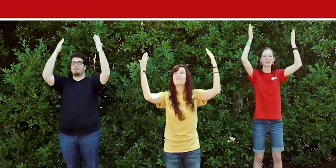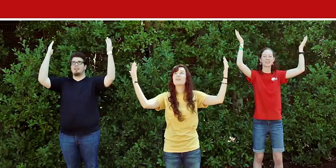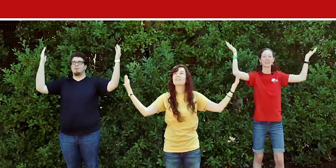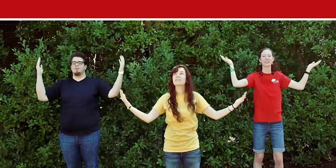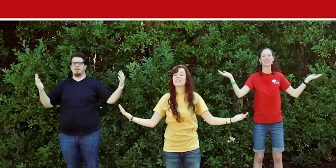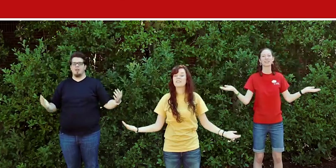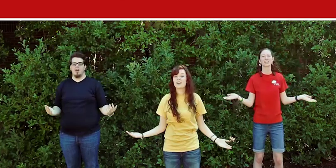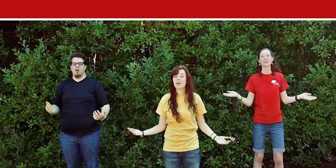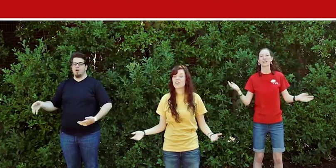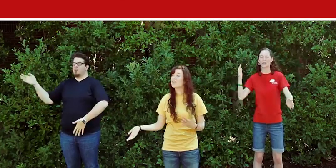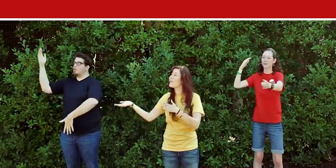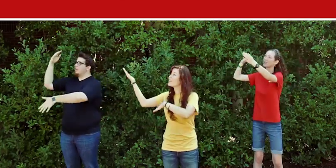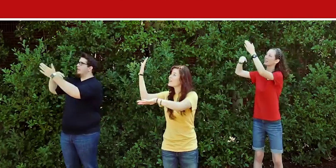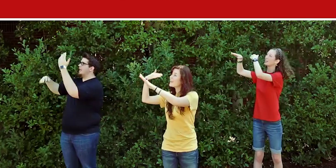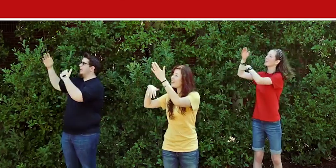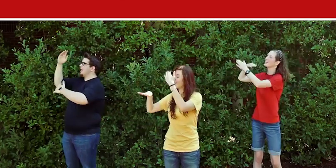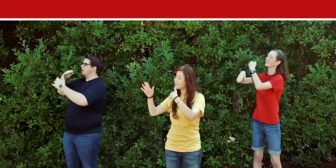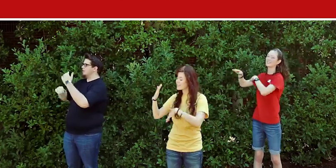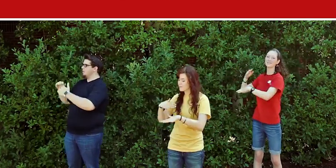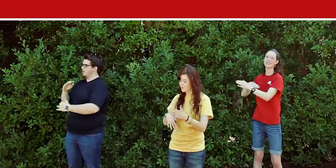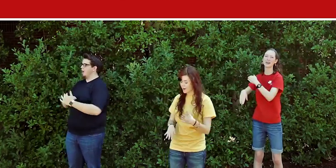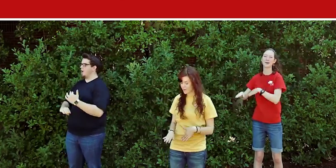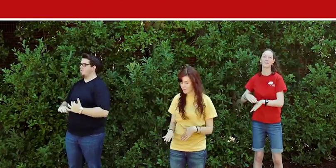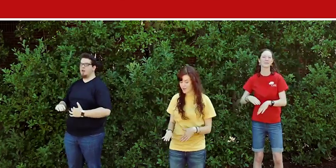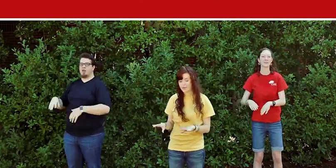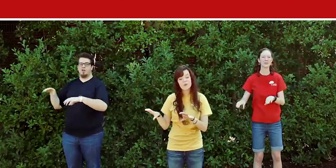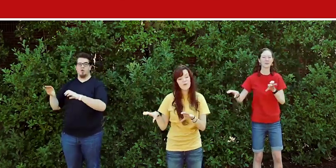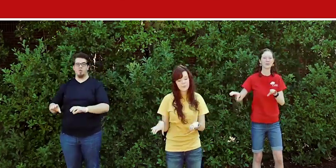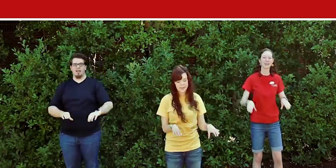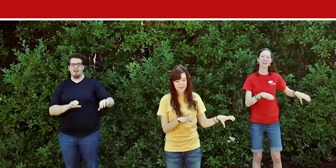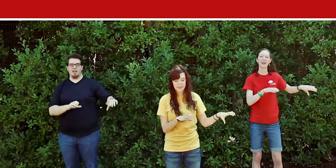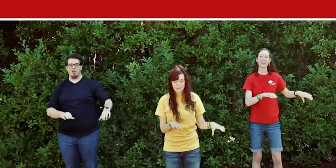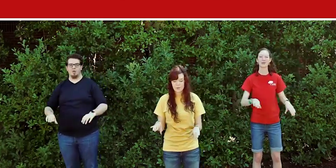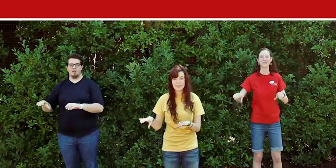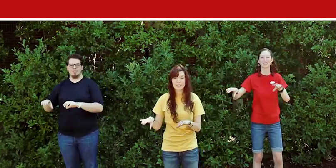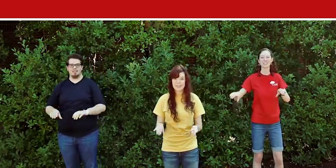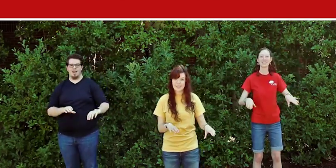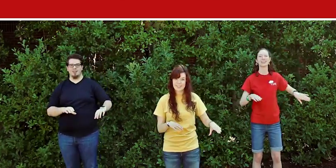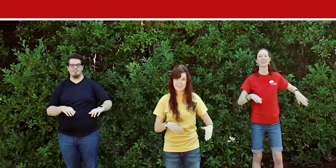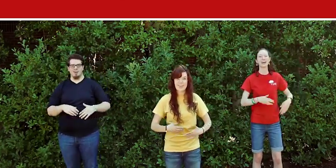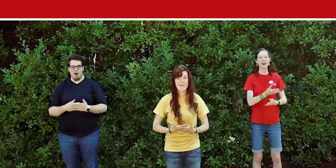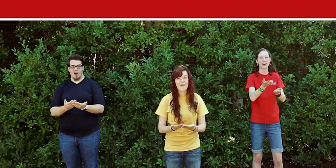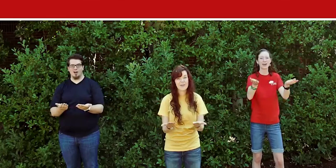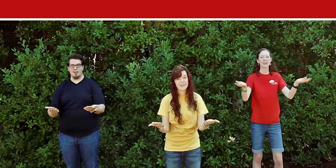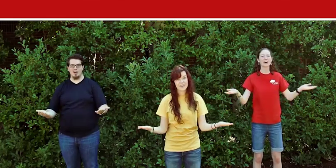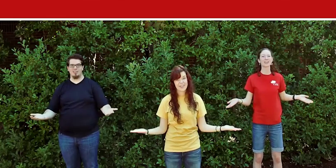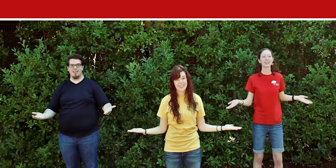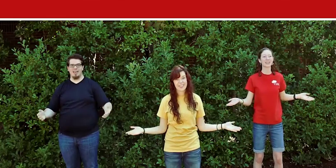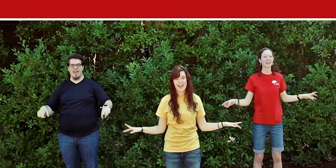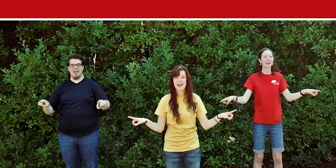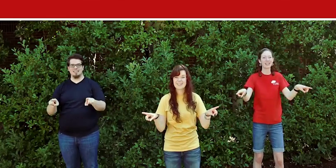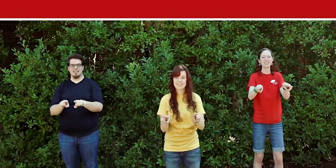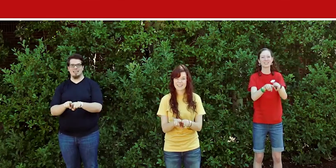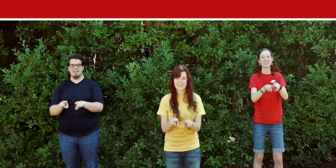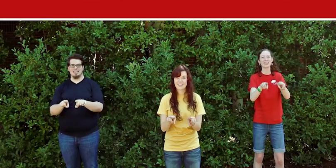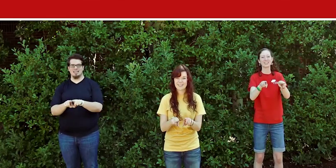heaven. Your kingdom come, your will be done, on earth as it is